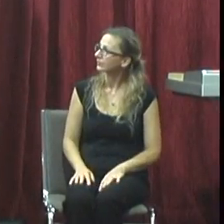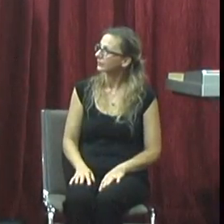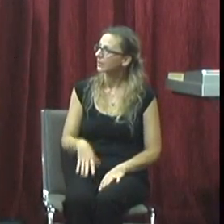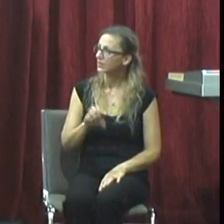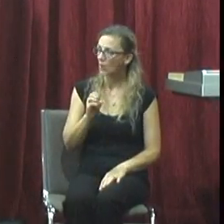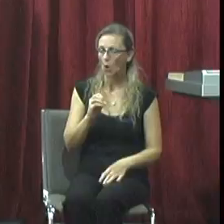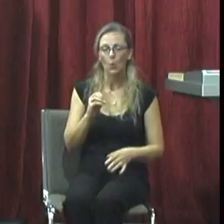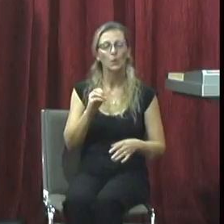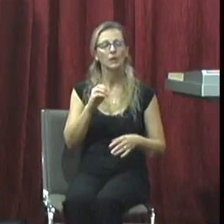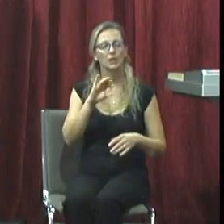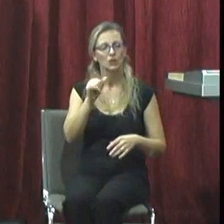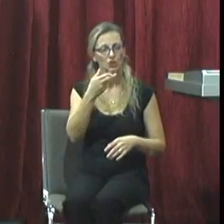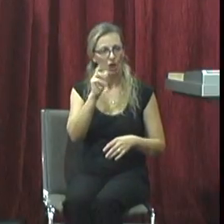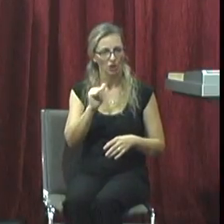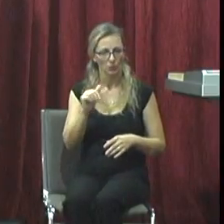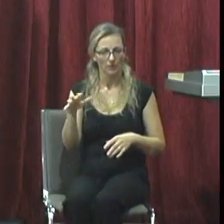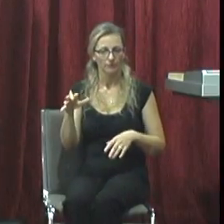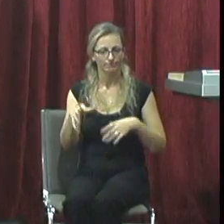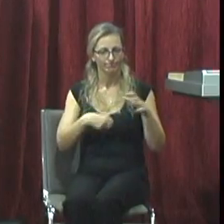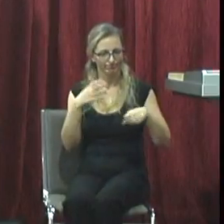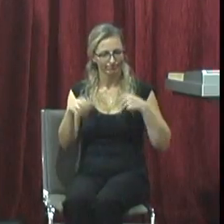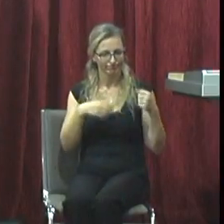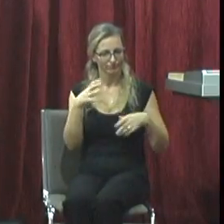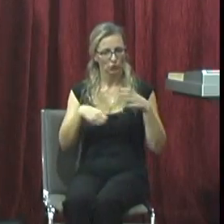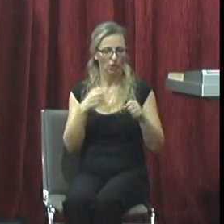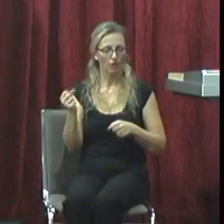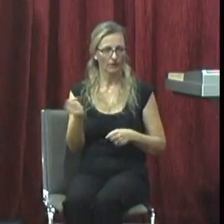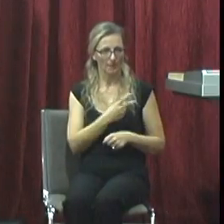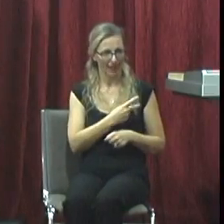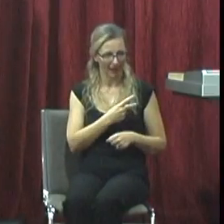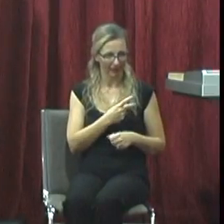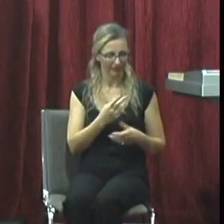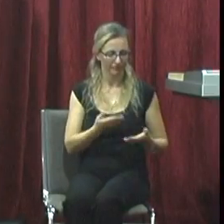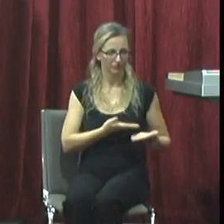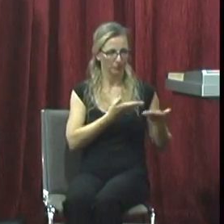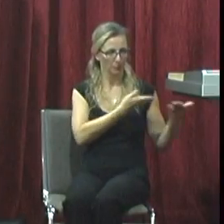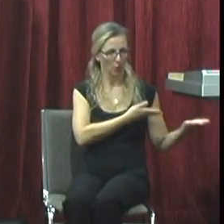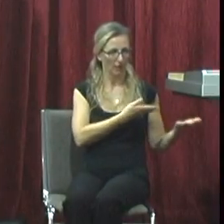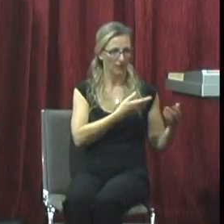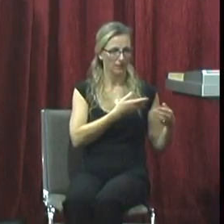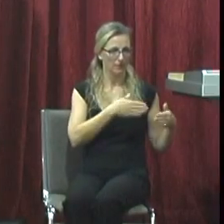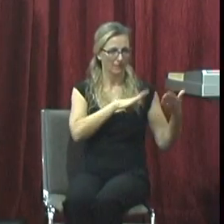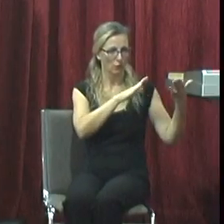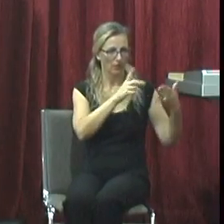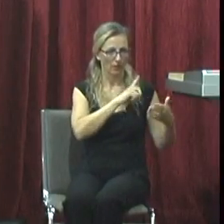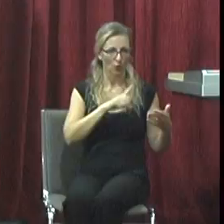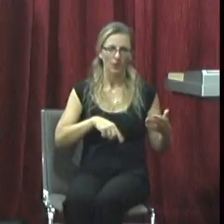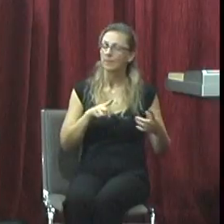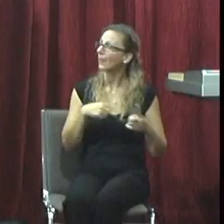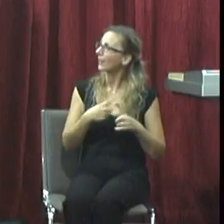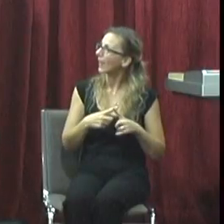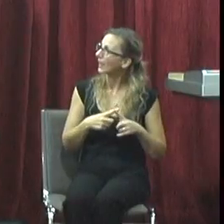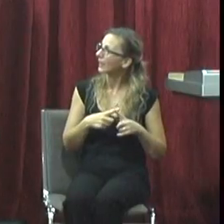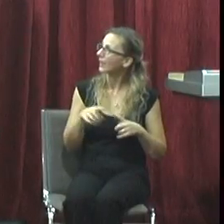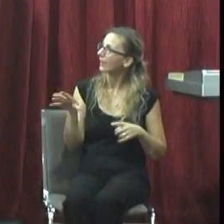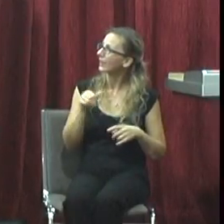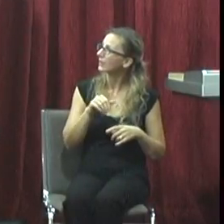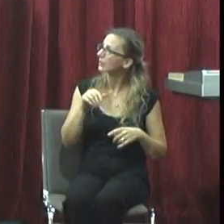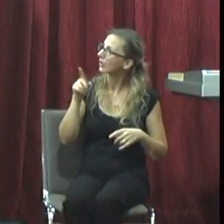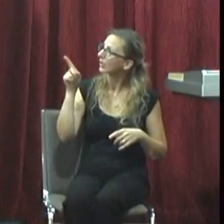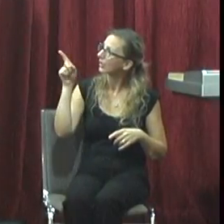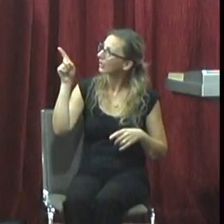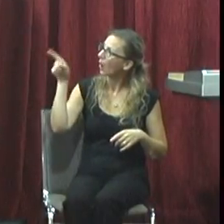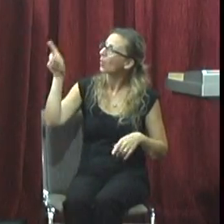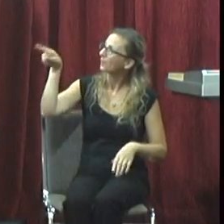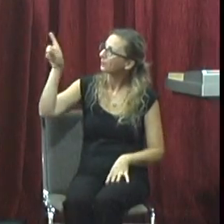buried treasure and set it before the Lord. In verse 24, then Joshua and all Israel with him took Achan, son of Zerah, the silver,